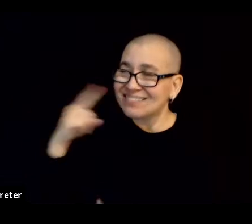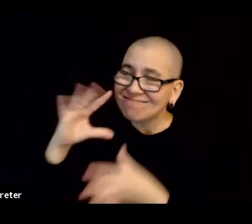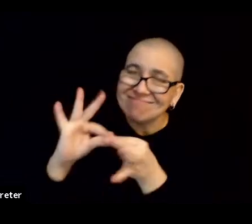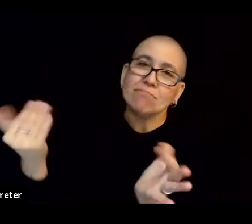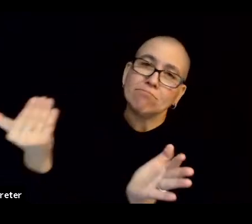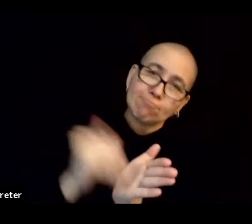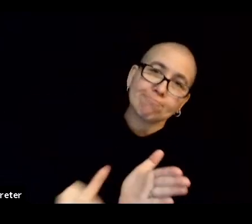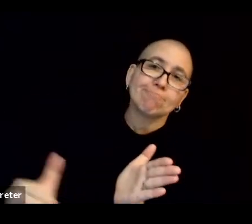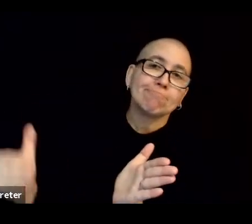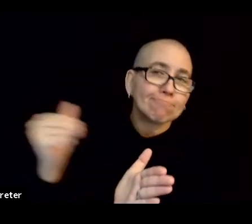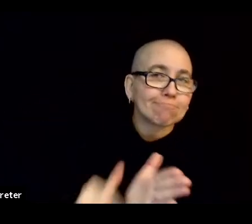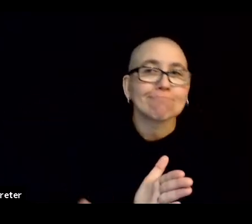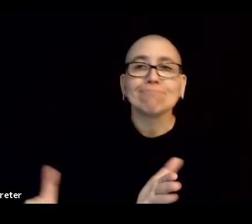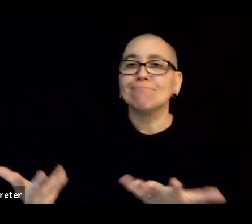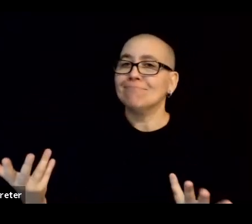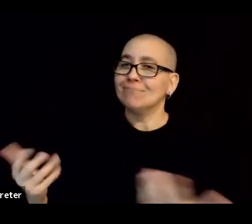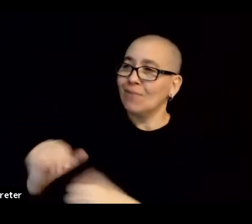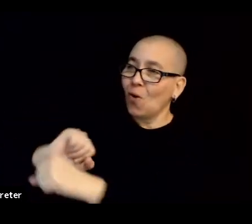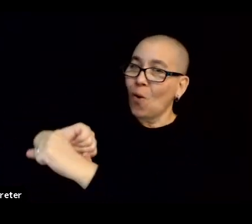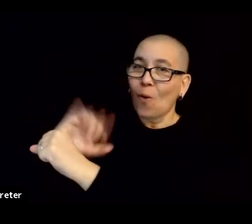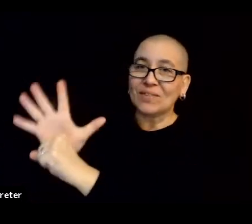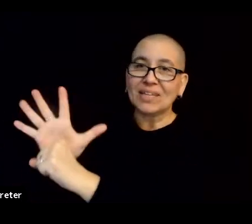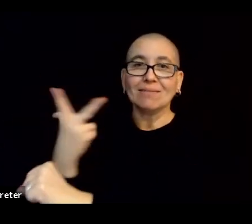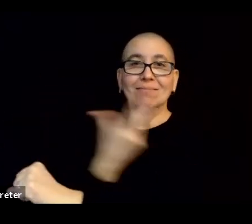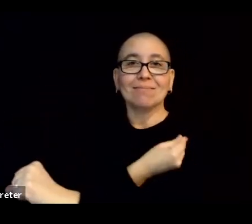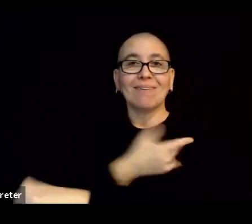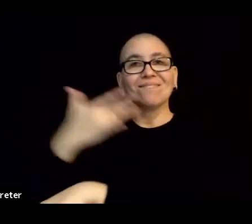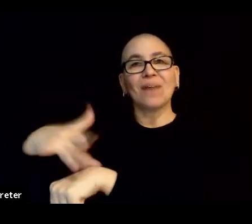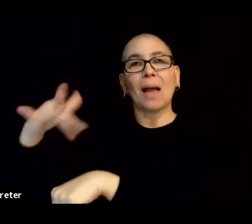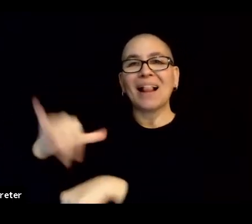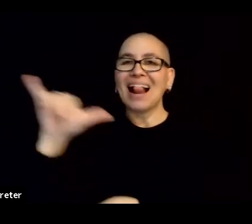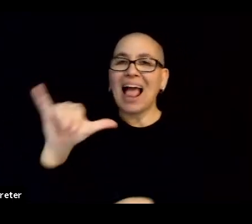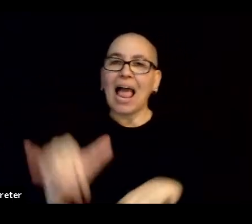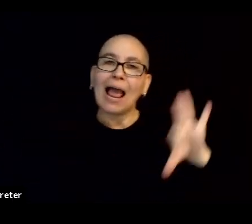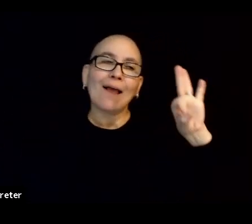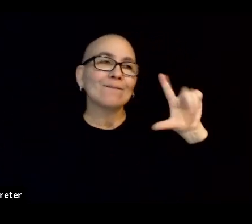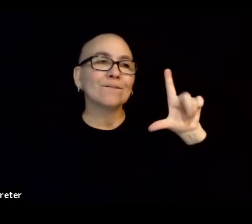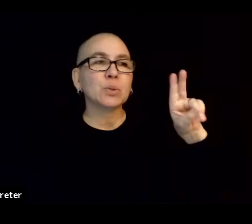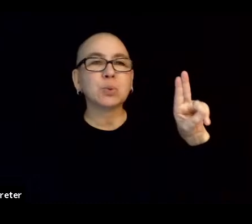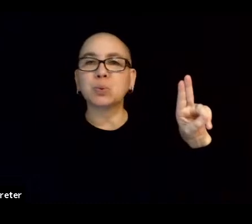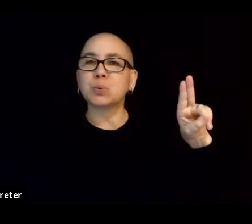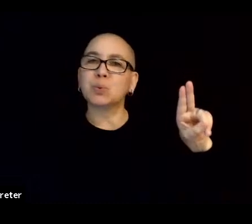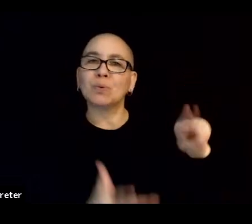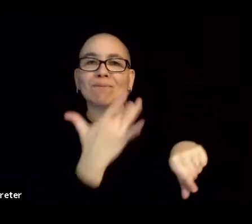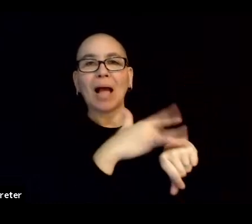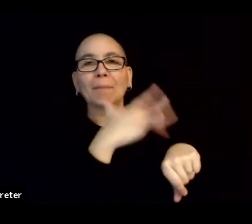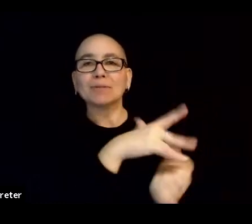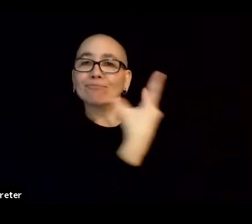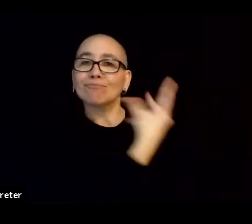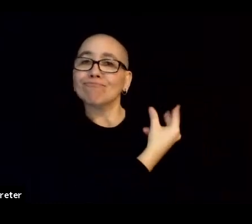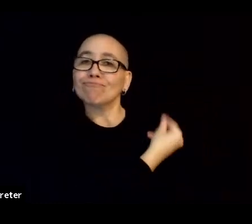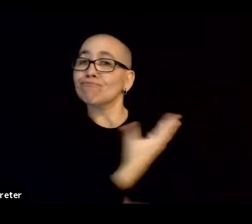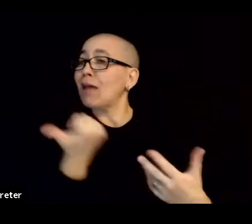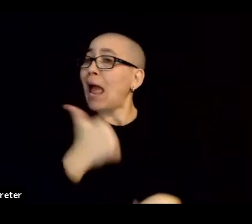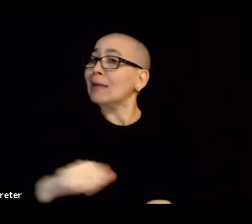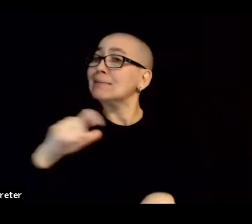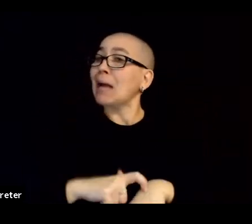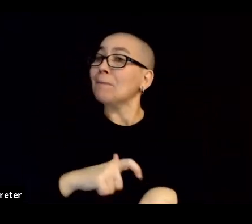same basis as flu vaccine and other vaccines. I'm overdue for my Shingrix apparently, so I have to prioritize that